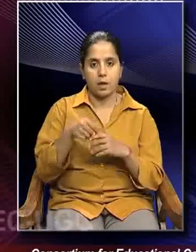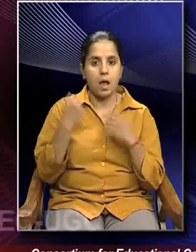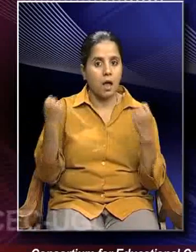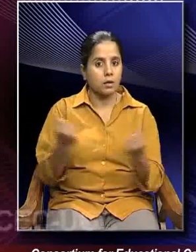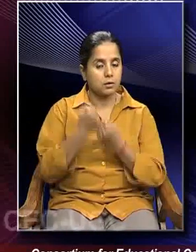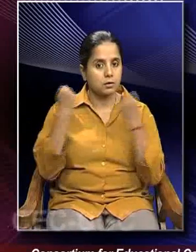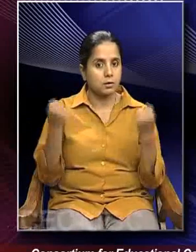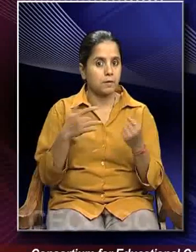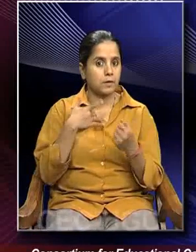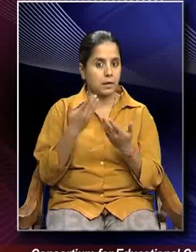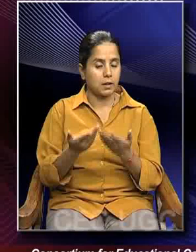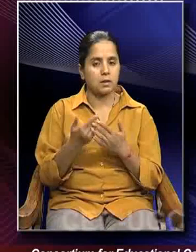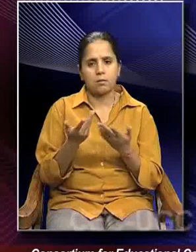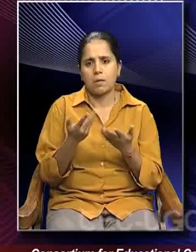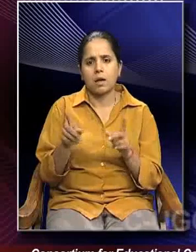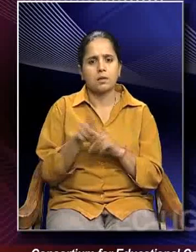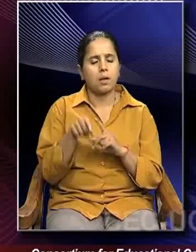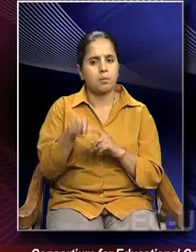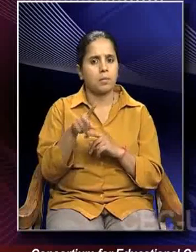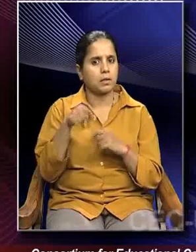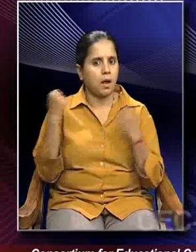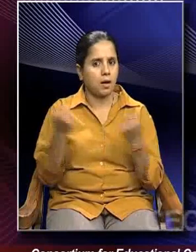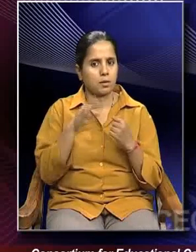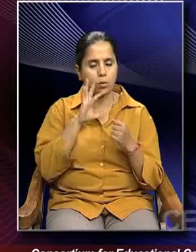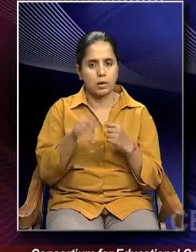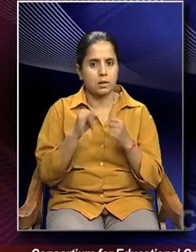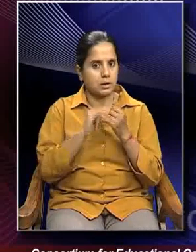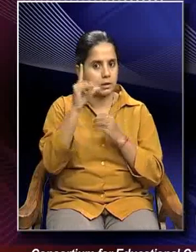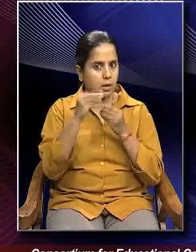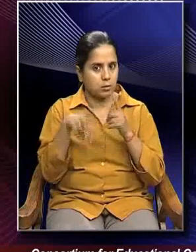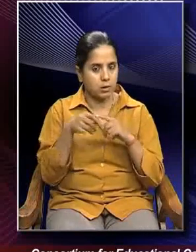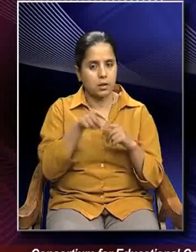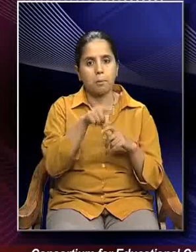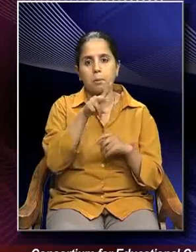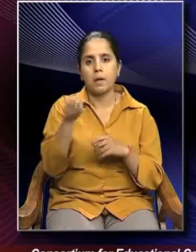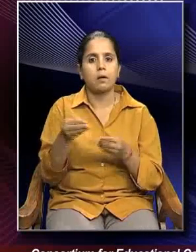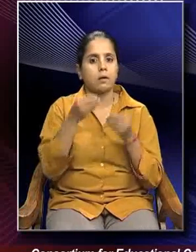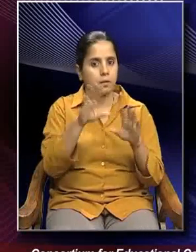is kind of anything which actor gives subjective meaning to it.